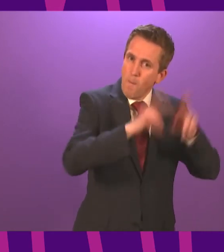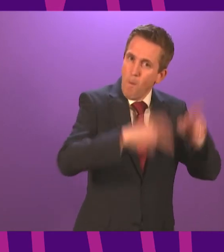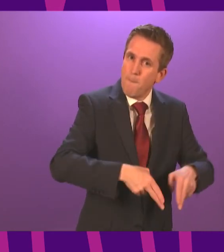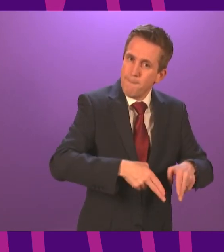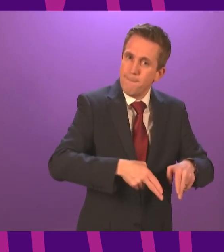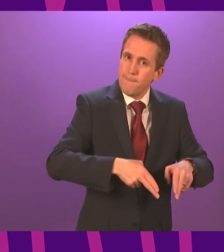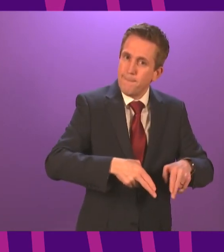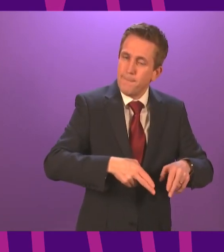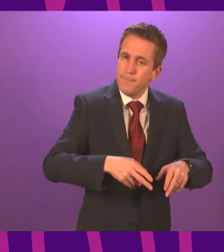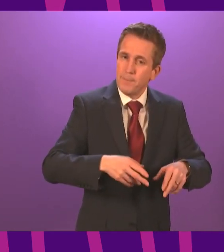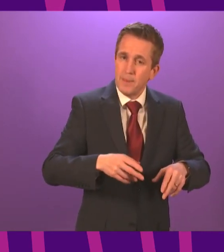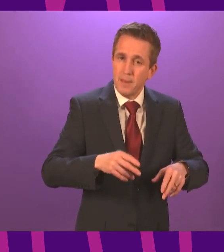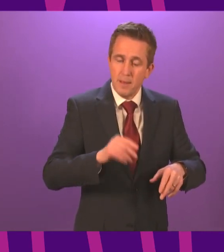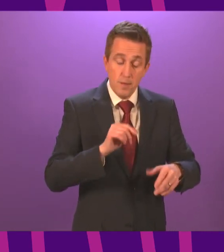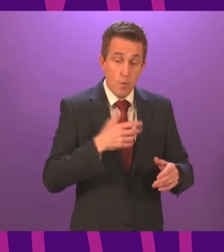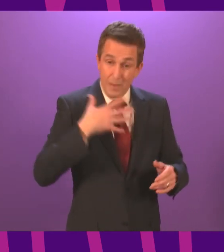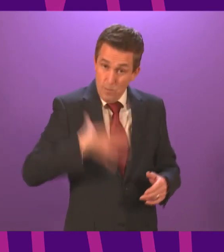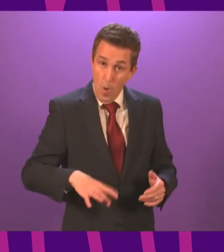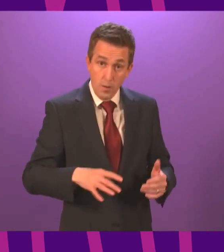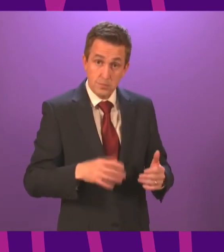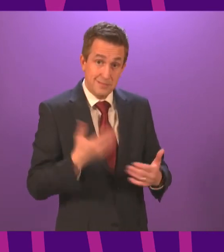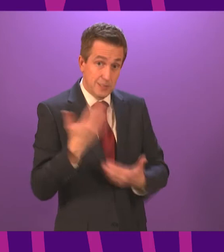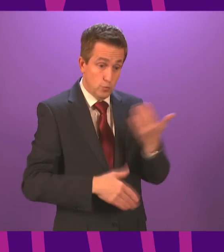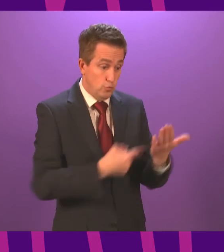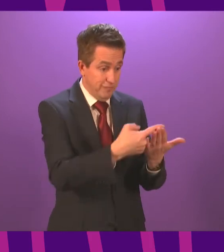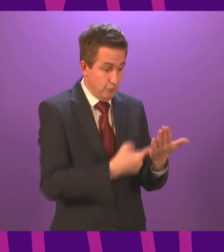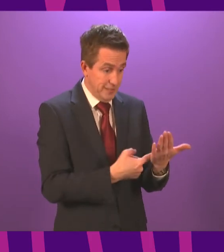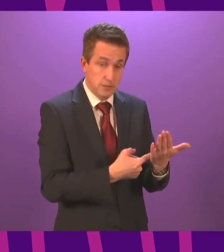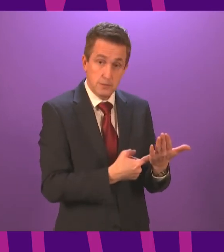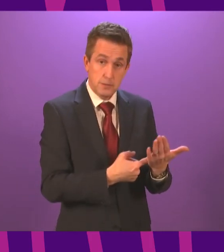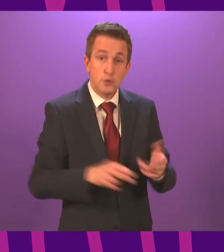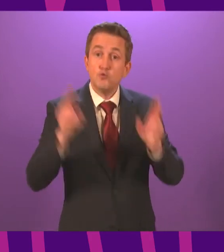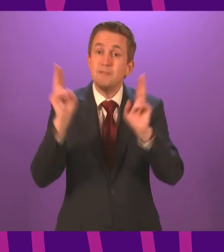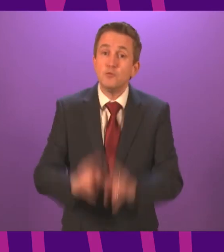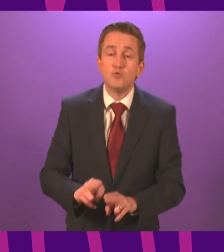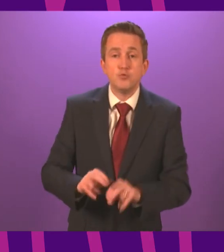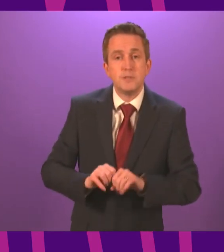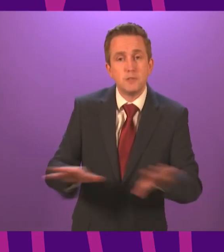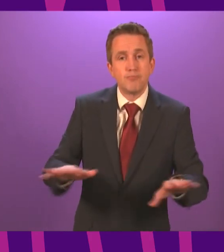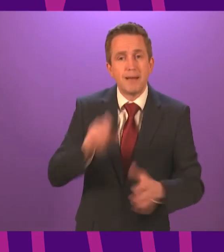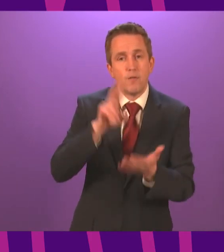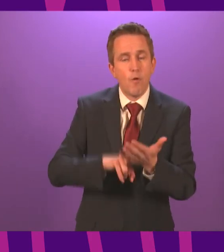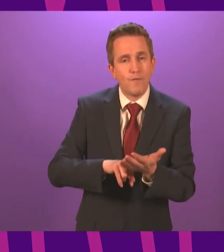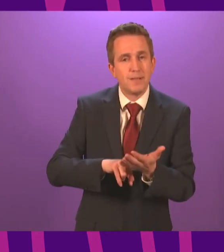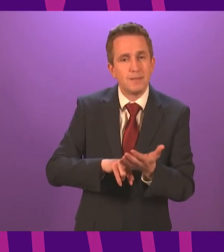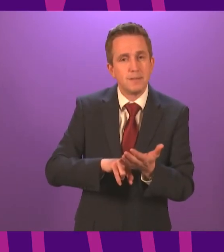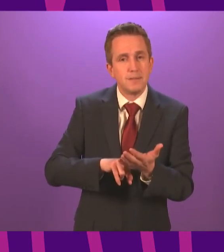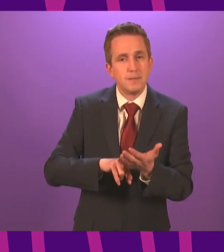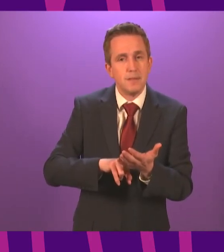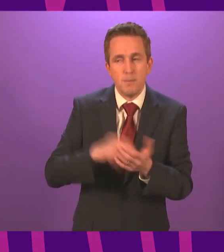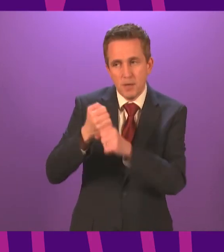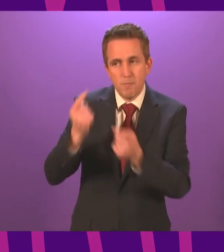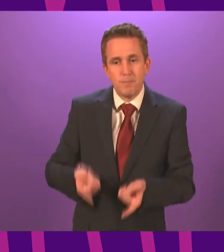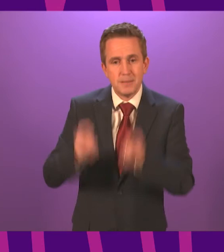in wanting to see these restrictions succeed in reducing the spread of the virus. But ministers cannot take the public support